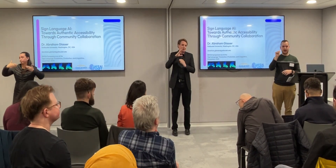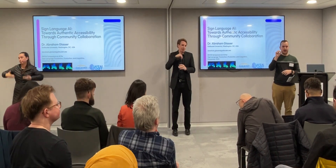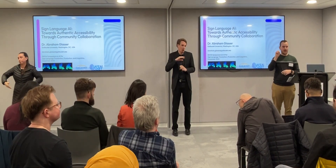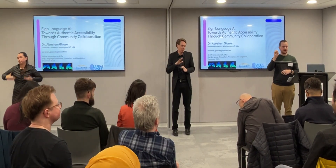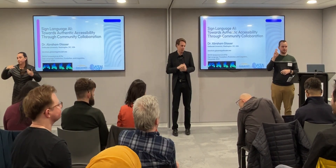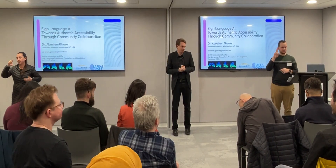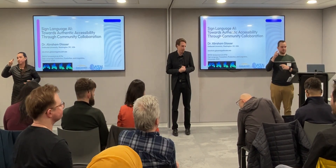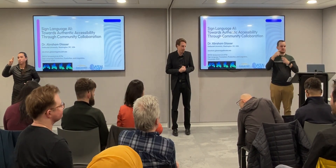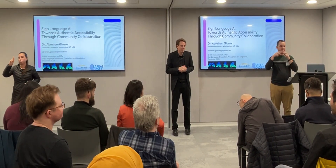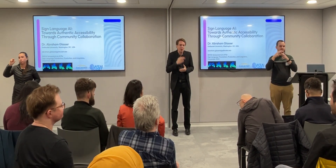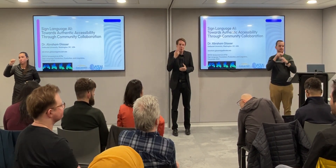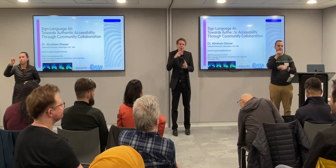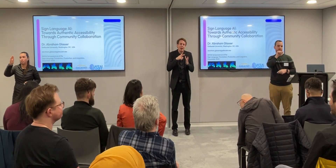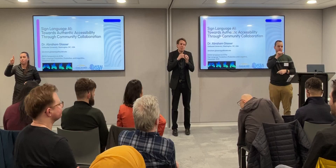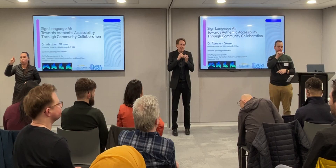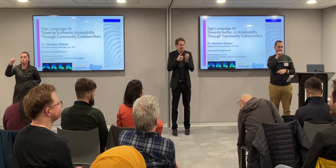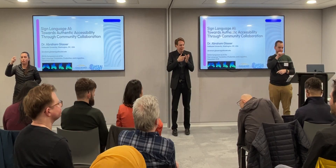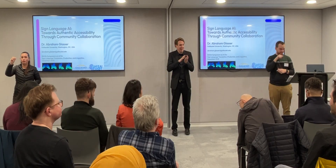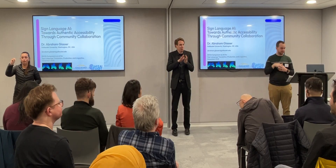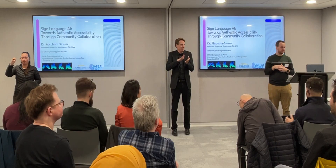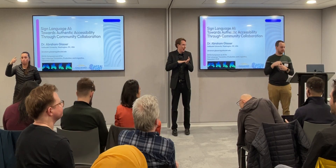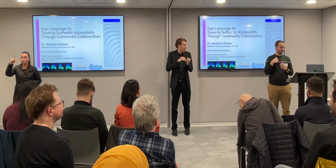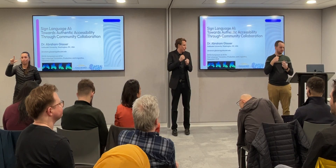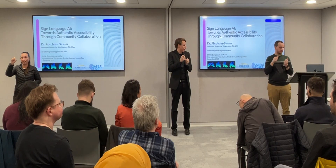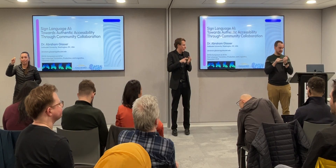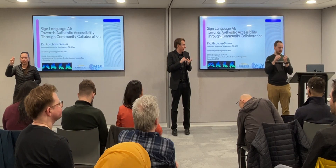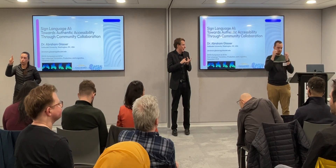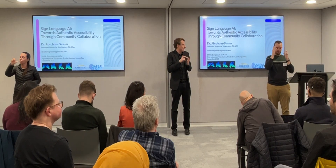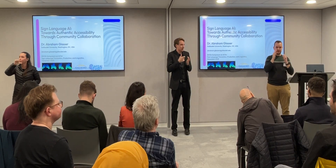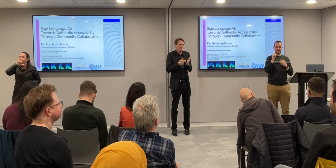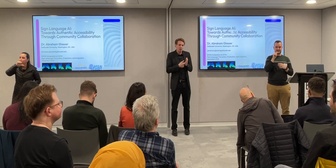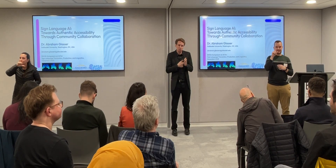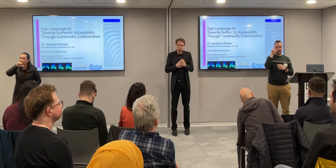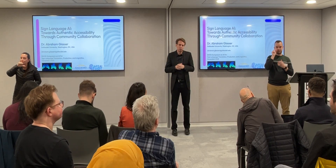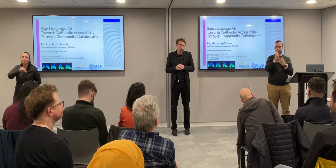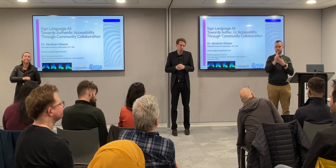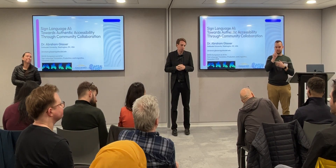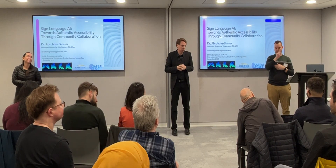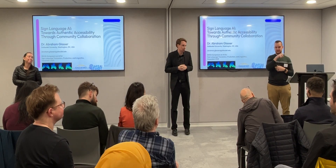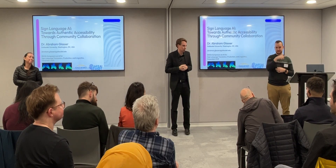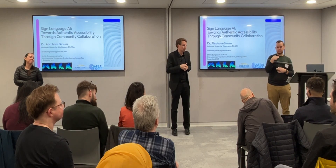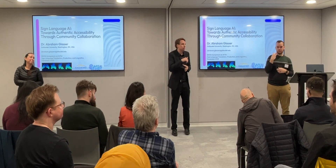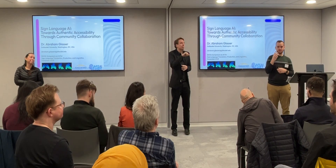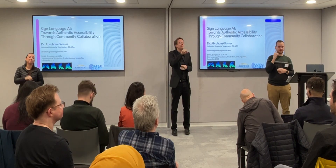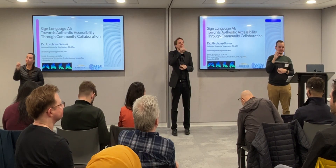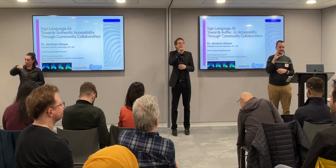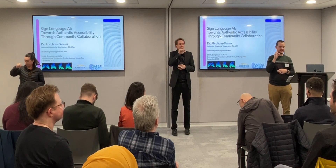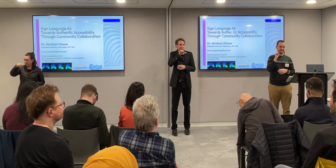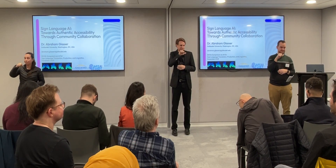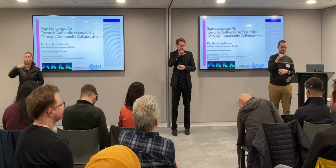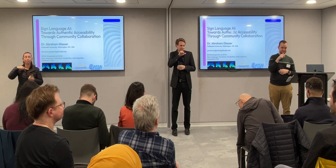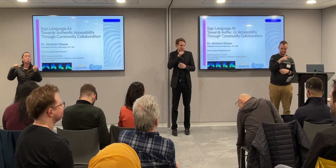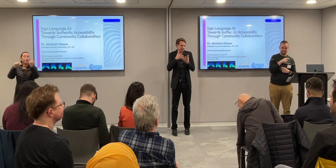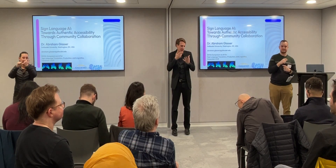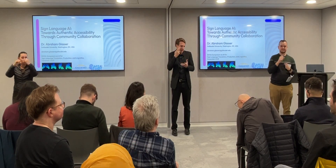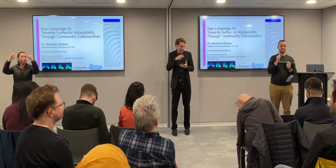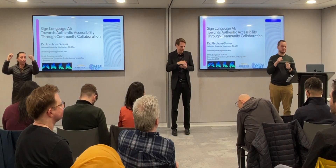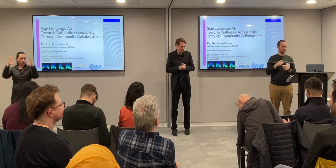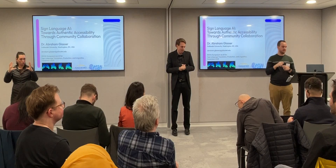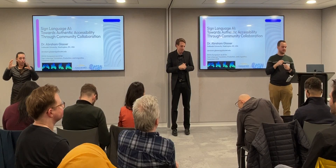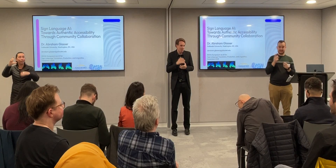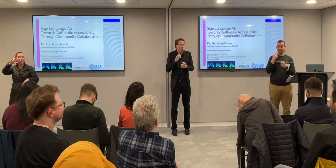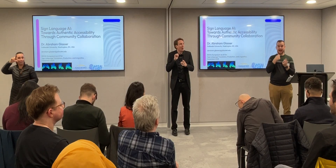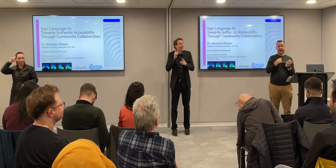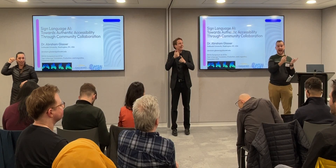Abraham Glasser. This is my sign name. And as was mentioned, I'm an assistant professor at Gallaudet University